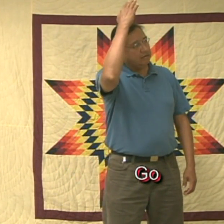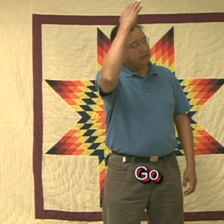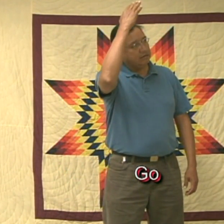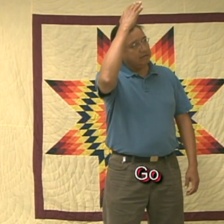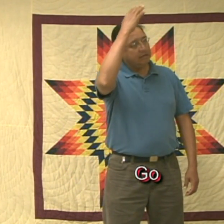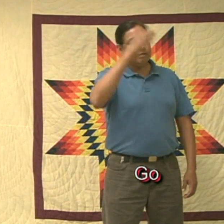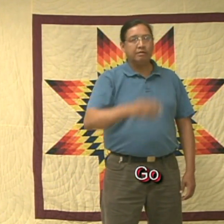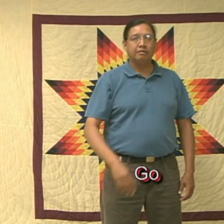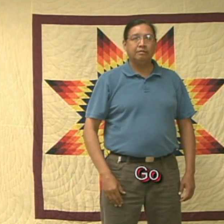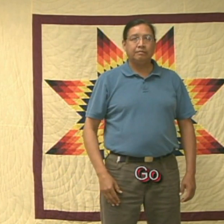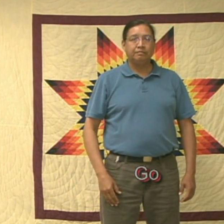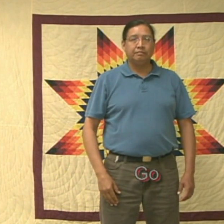Yaya.